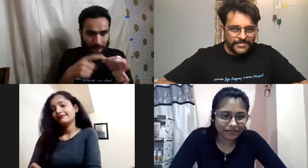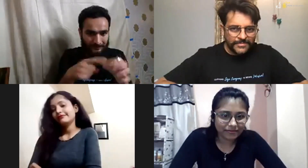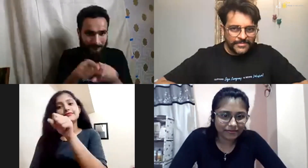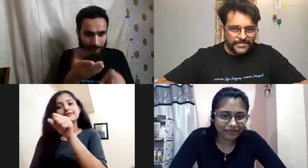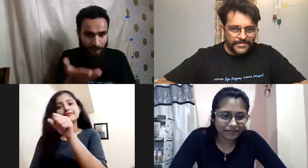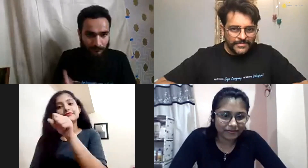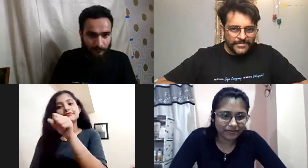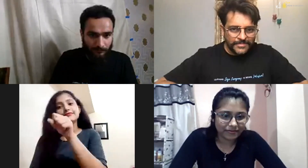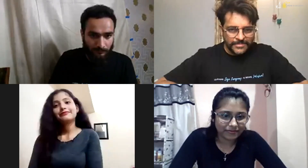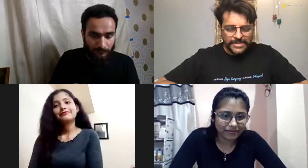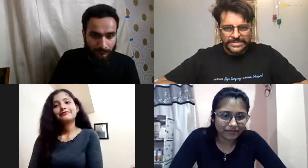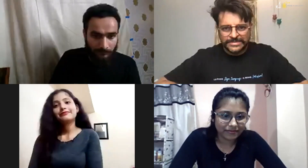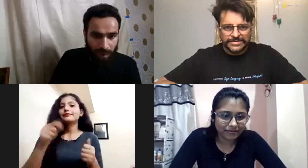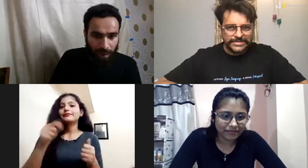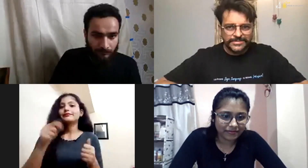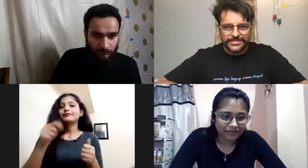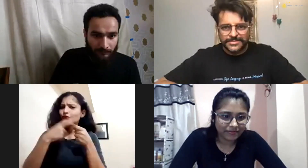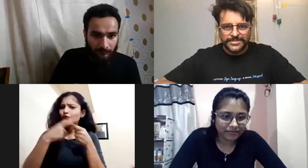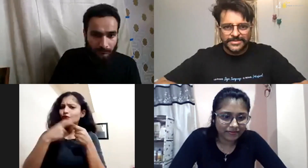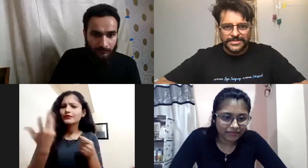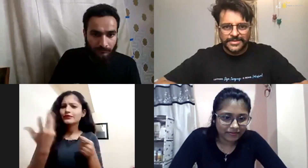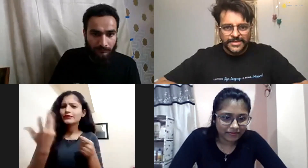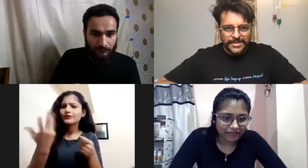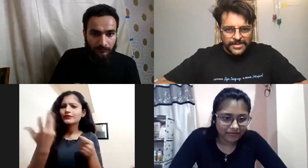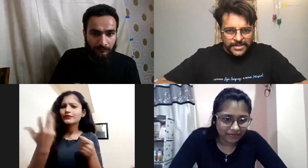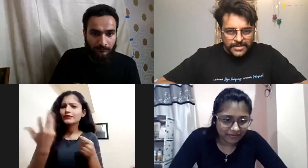Internet's better. We can see you. You can sign. Yeah.